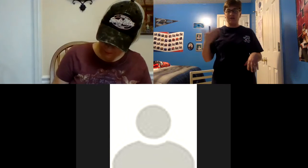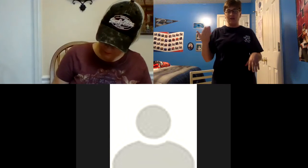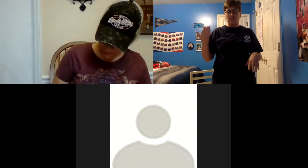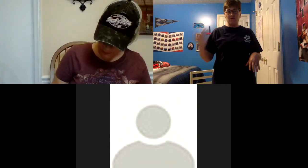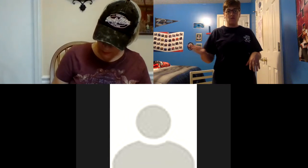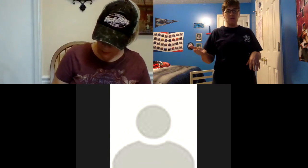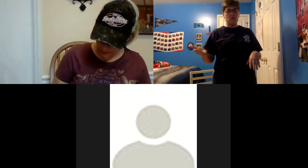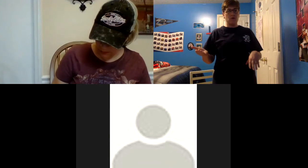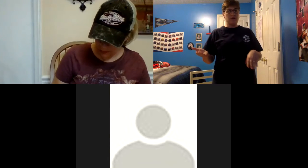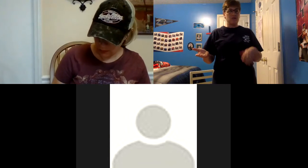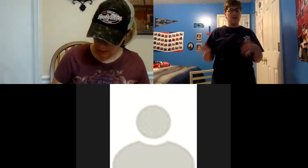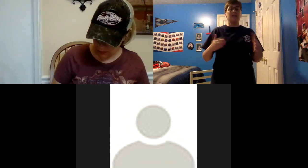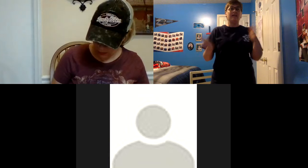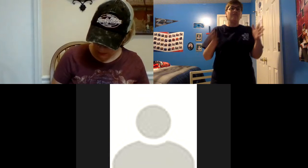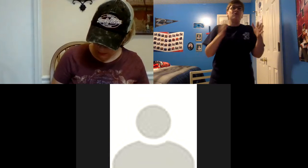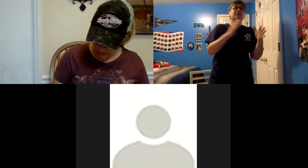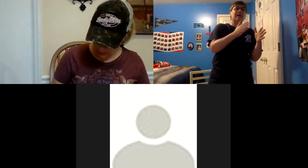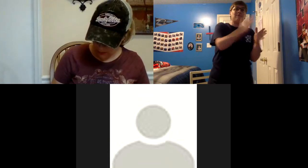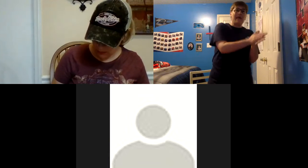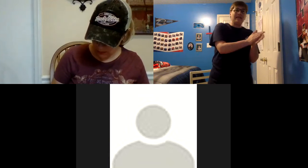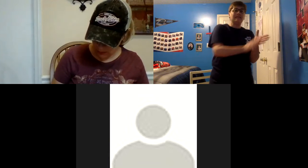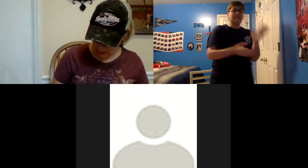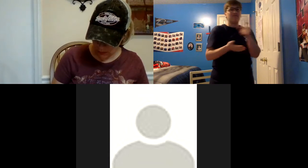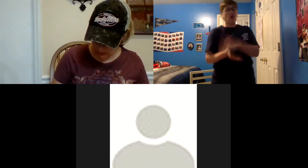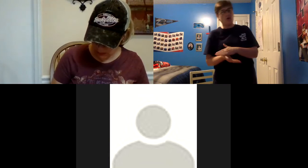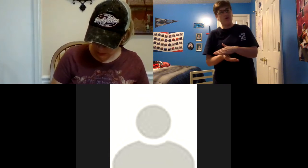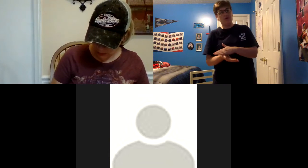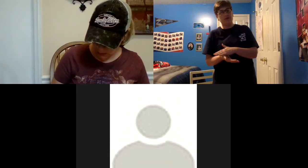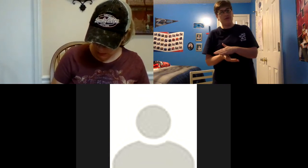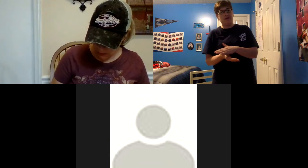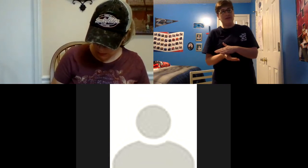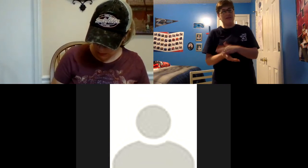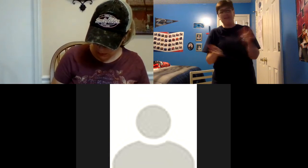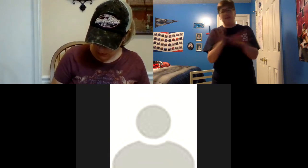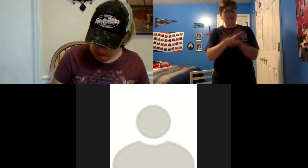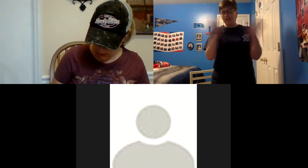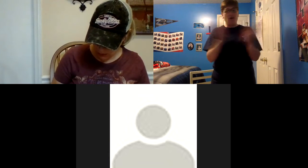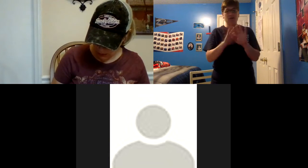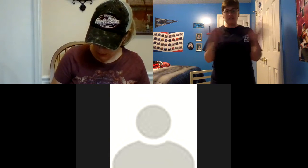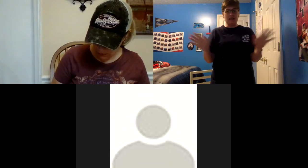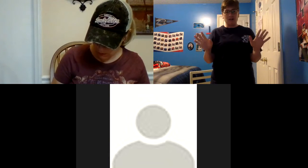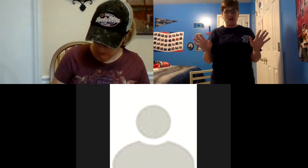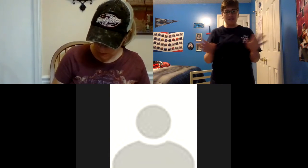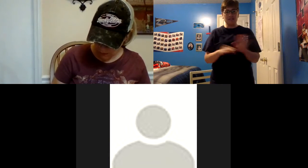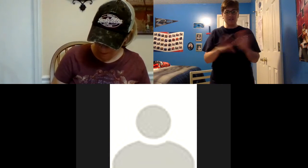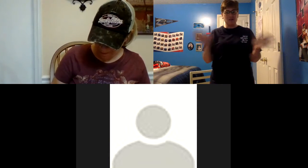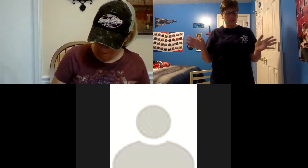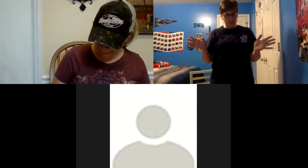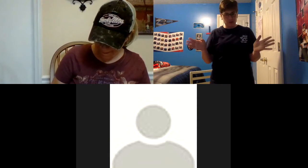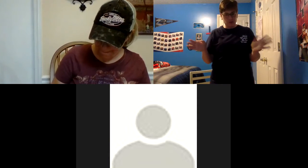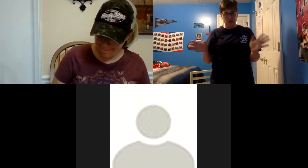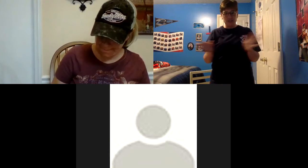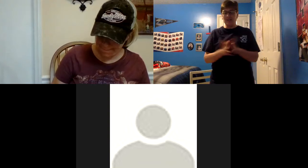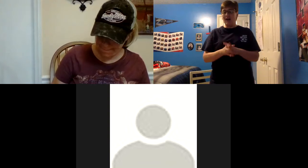sign for one word and you're like, if you say pain instead of hurt, you know, it all is not lost. It'll